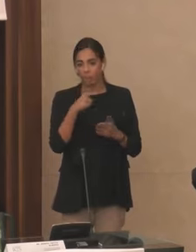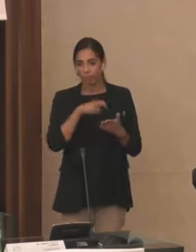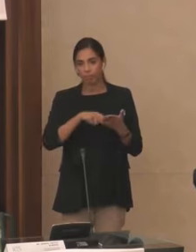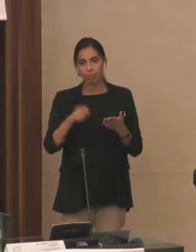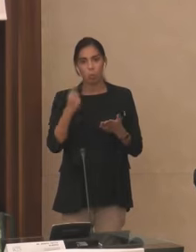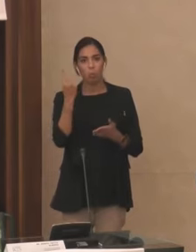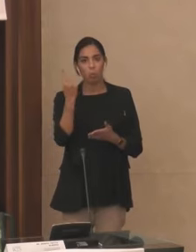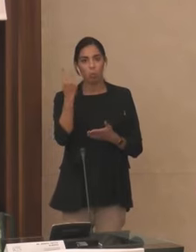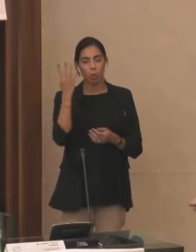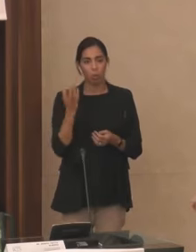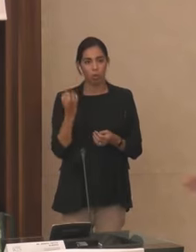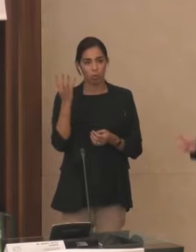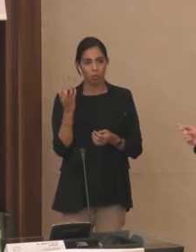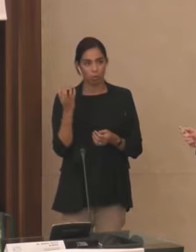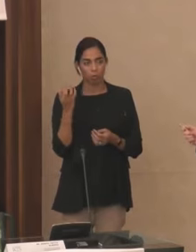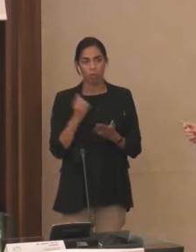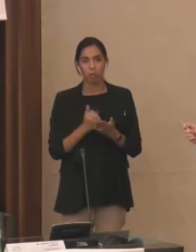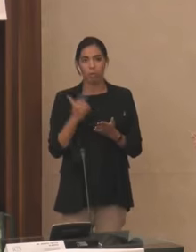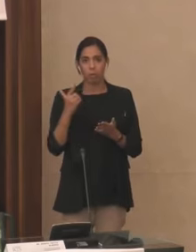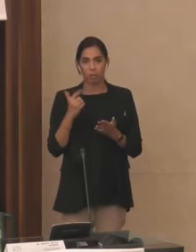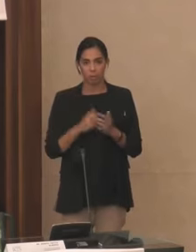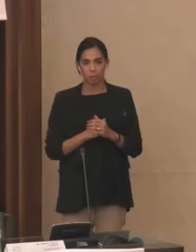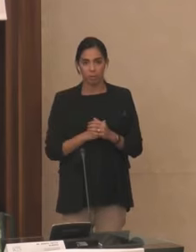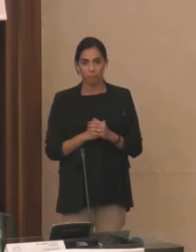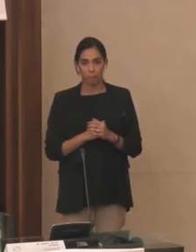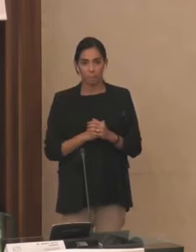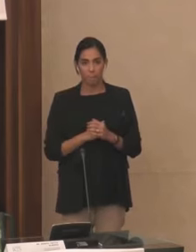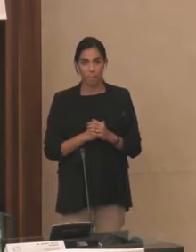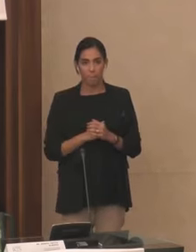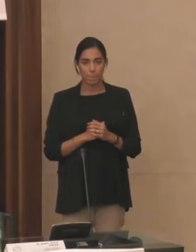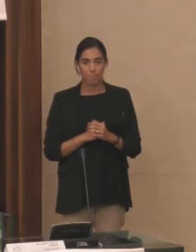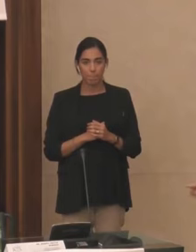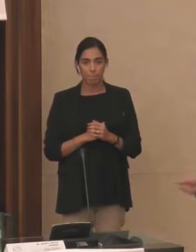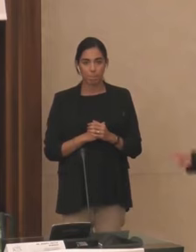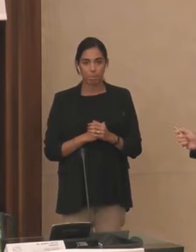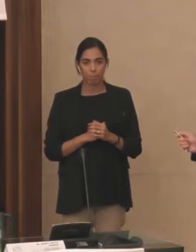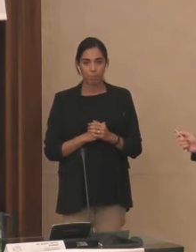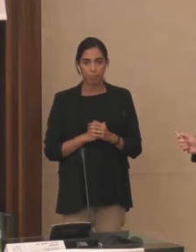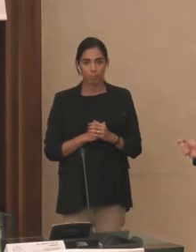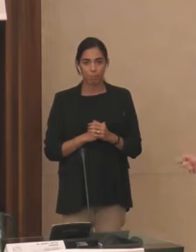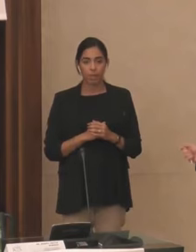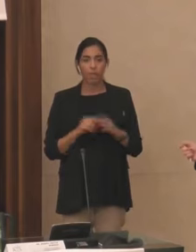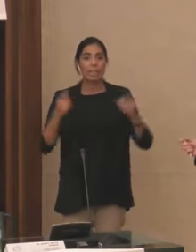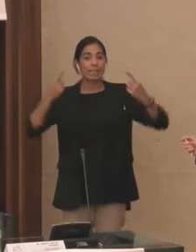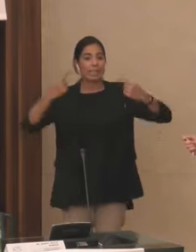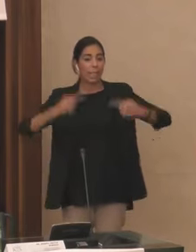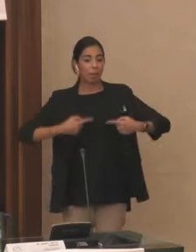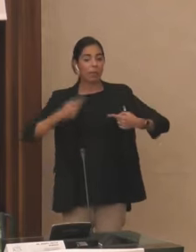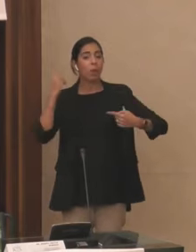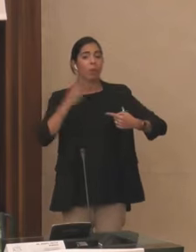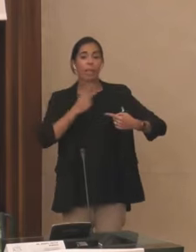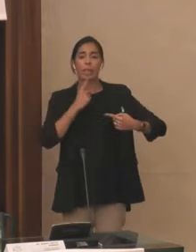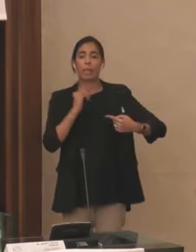is so important. The real enemy is inflammation, because it's the